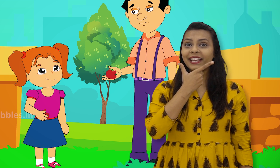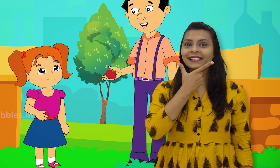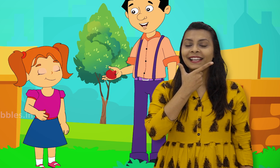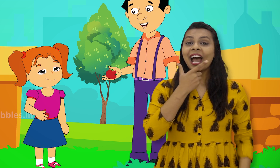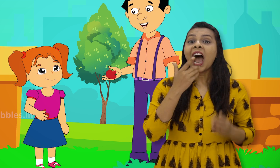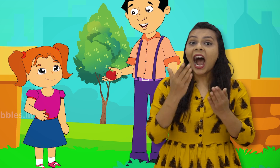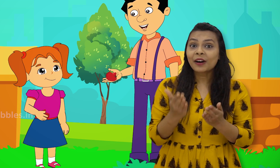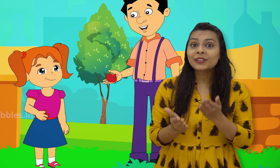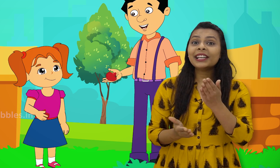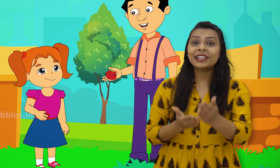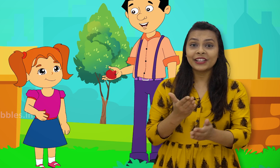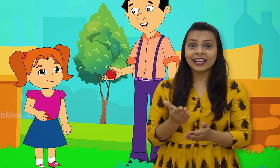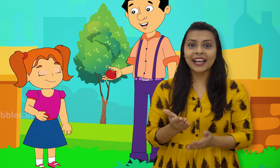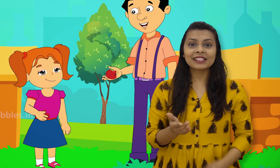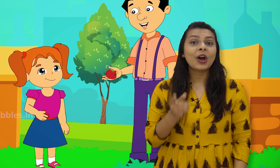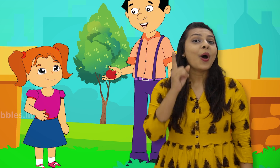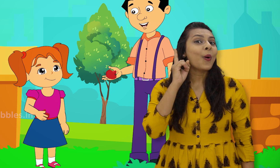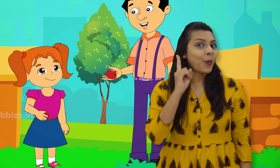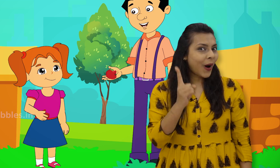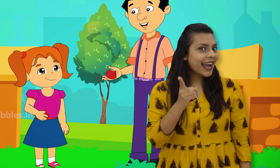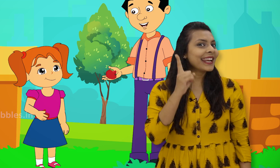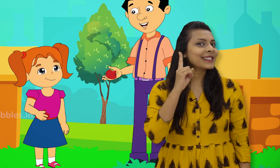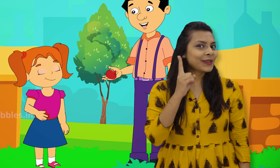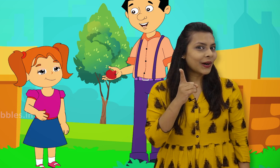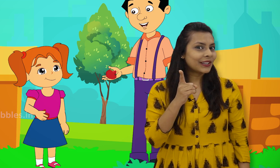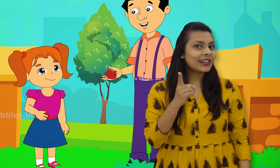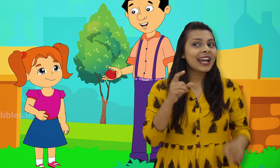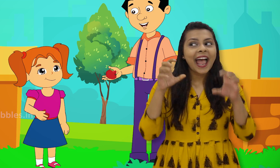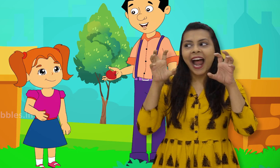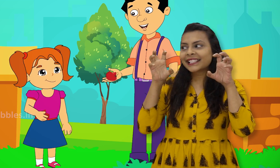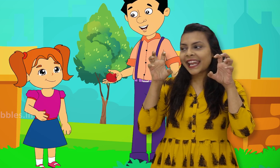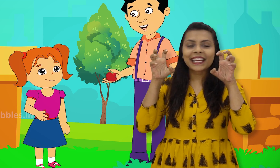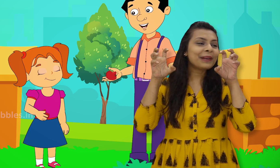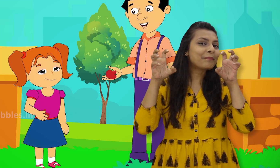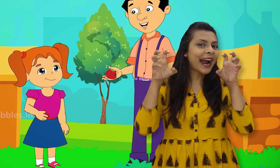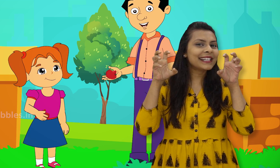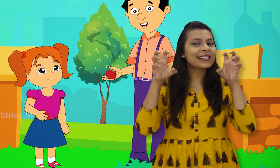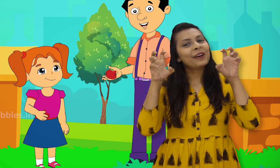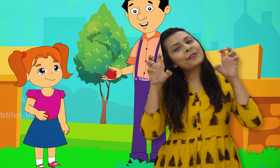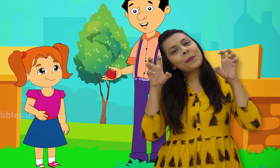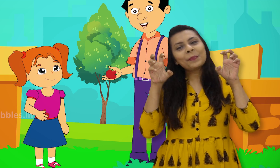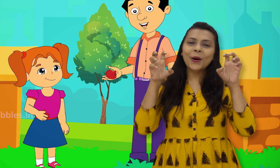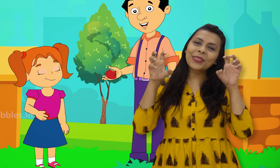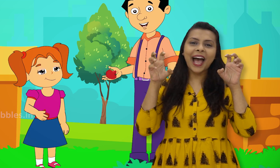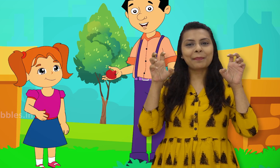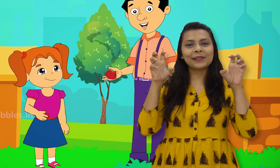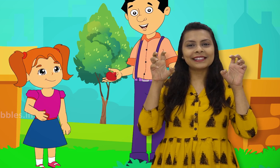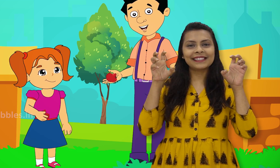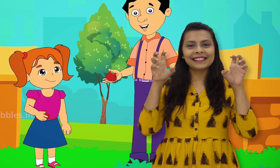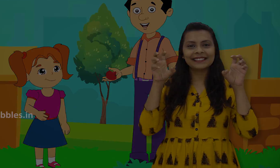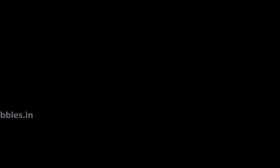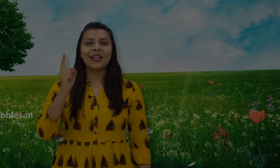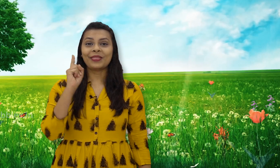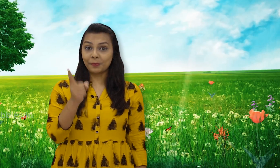his face after he realized why his daughter had taken bites from both the